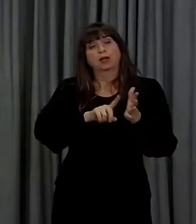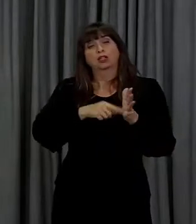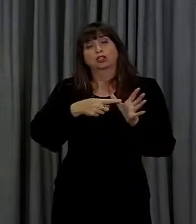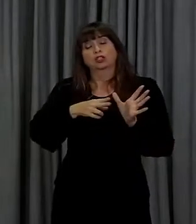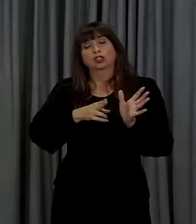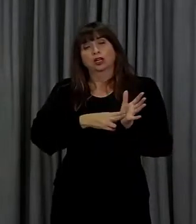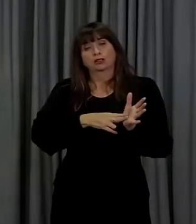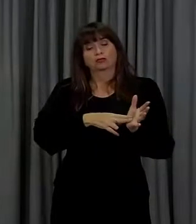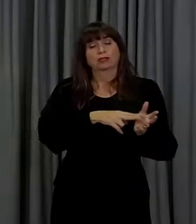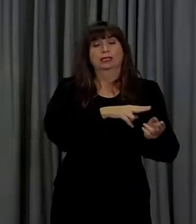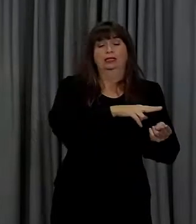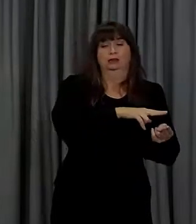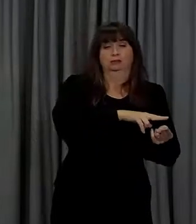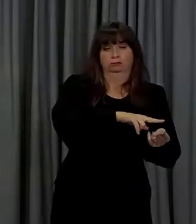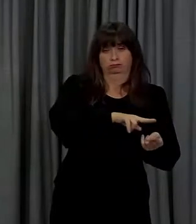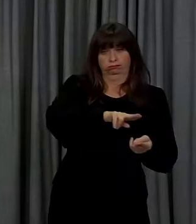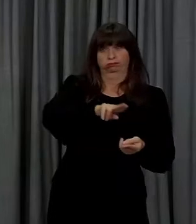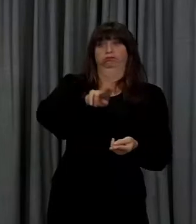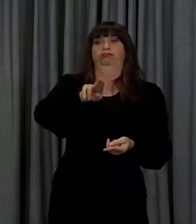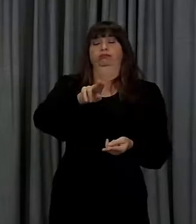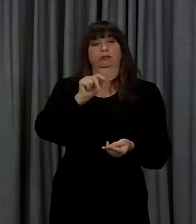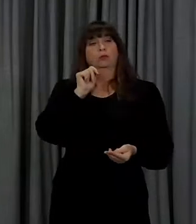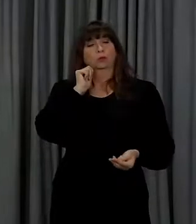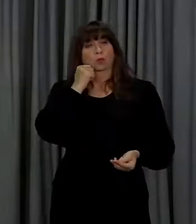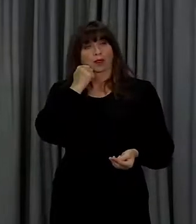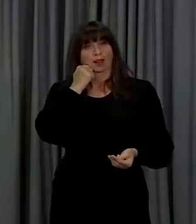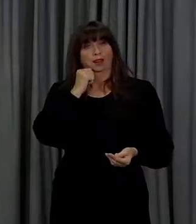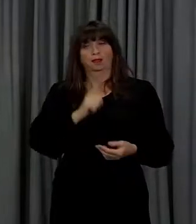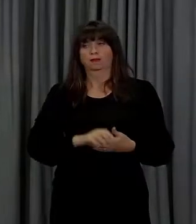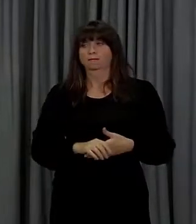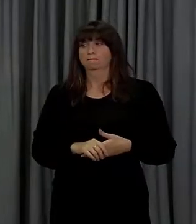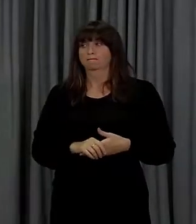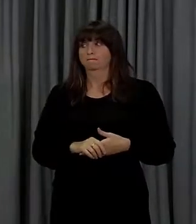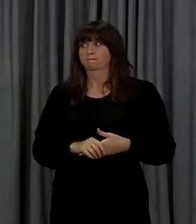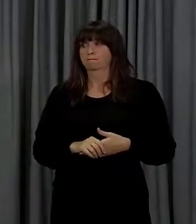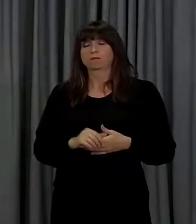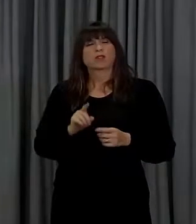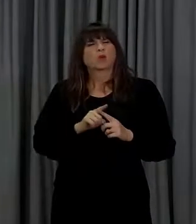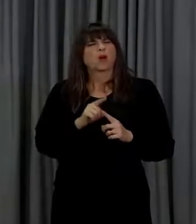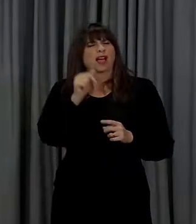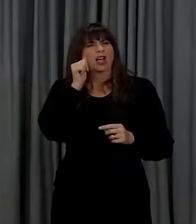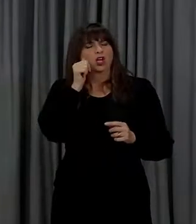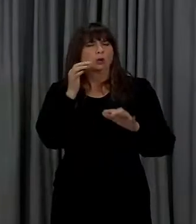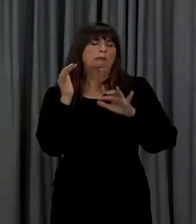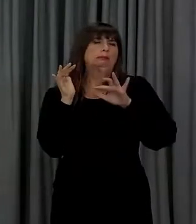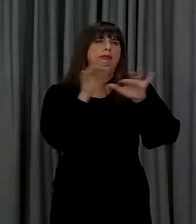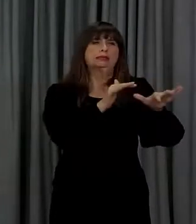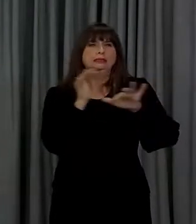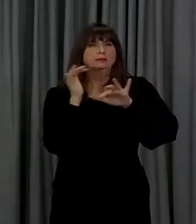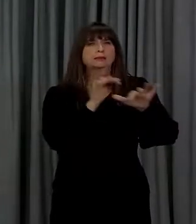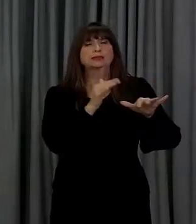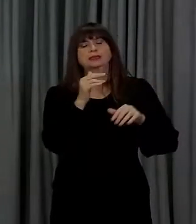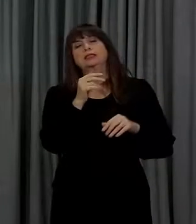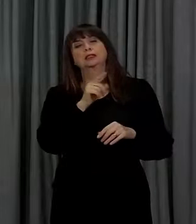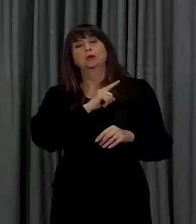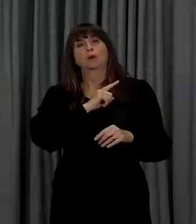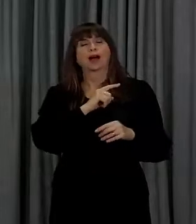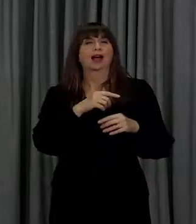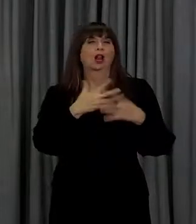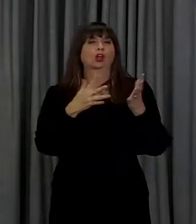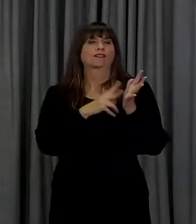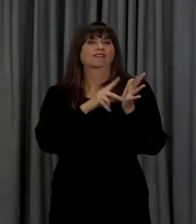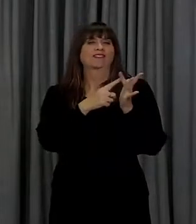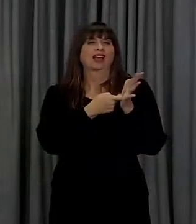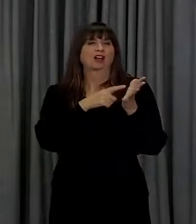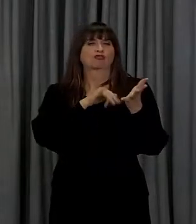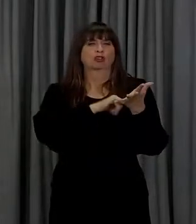January. Obviously, that's a time when we expect winter viruses also to be at their peak. So if we were